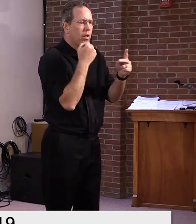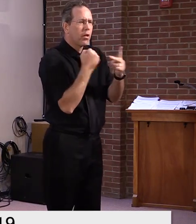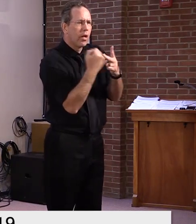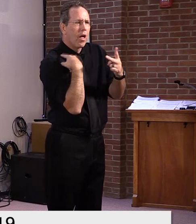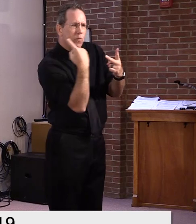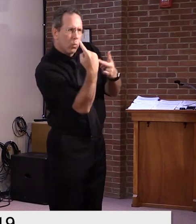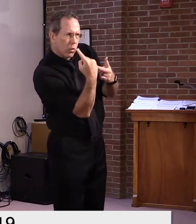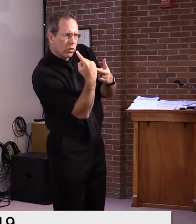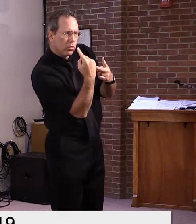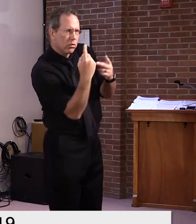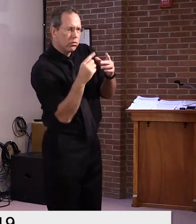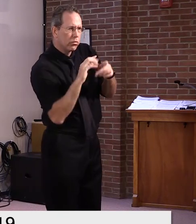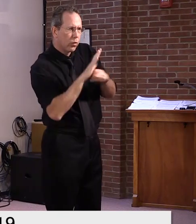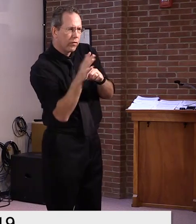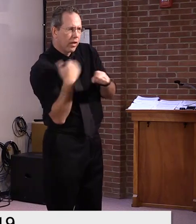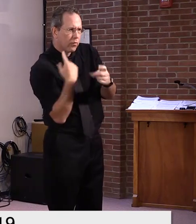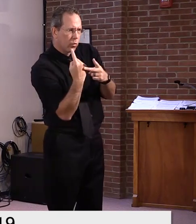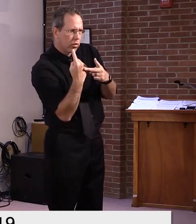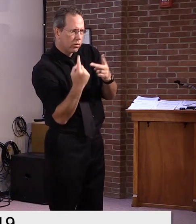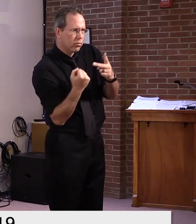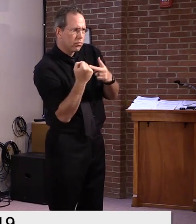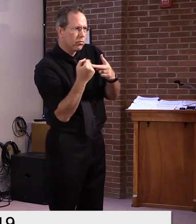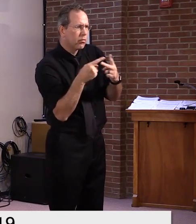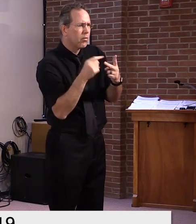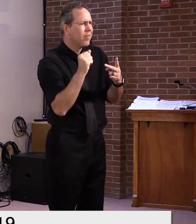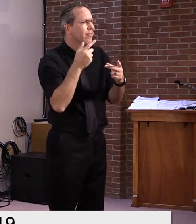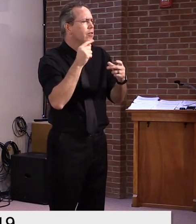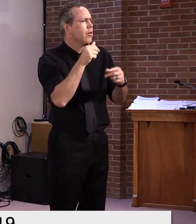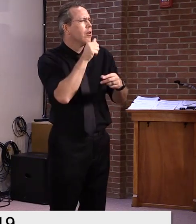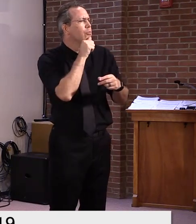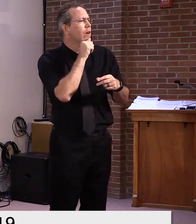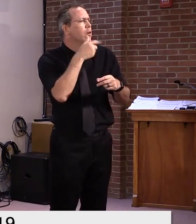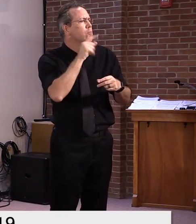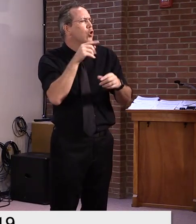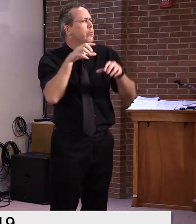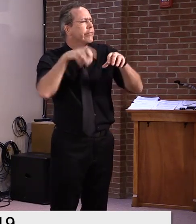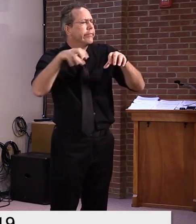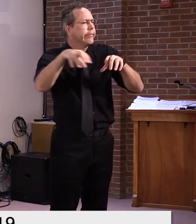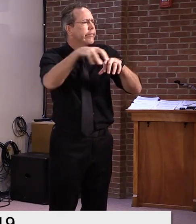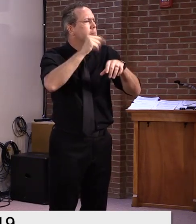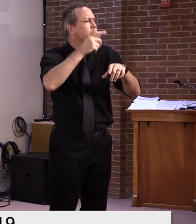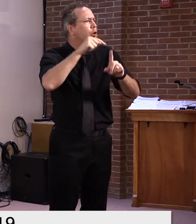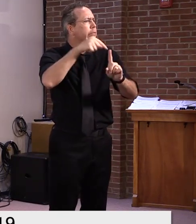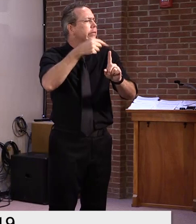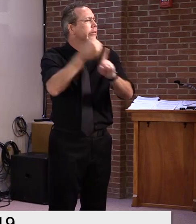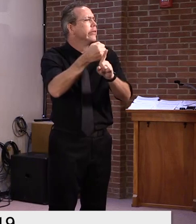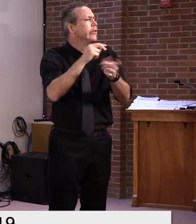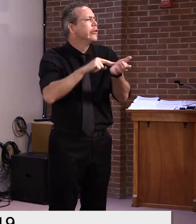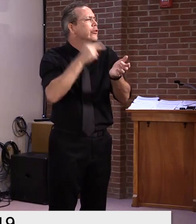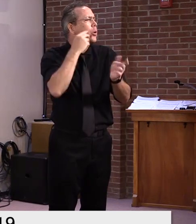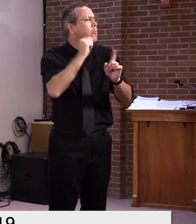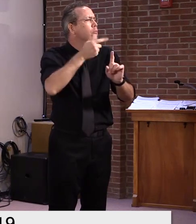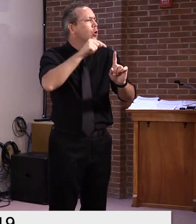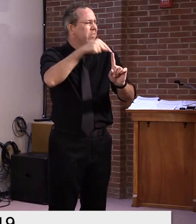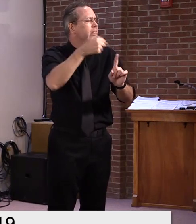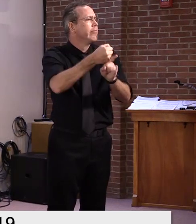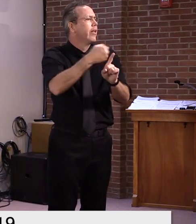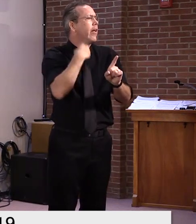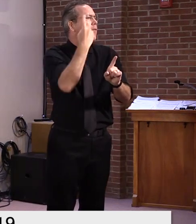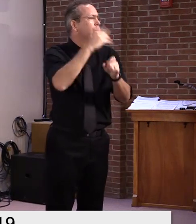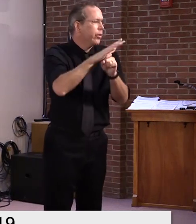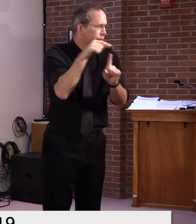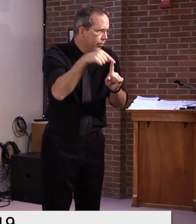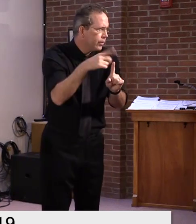with single rooms in that unit. There has been a positive reported. My understanding is these